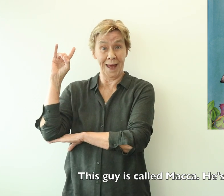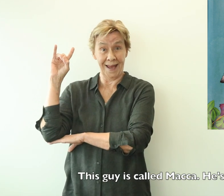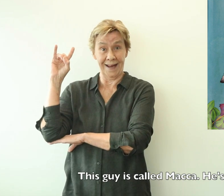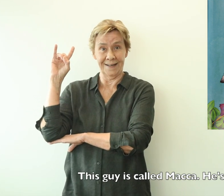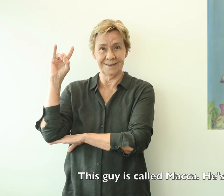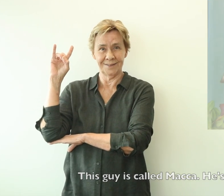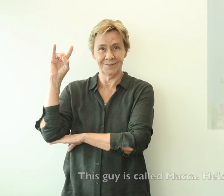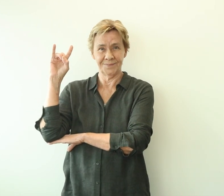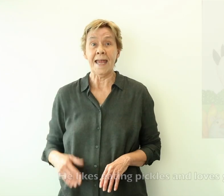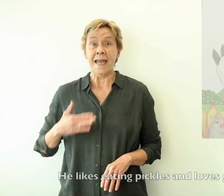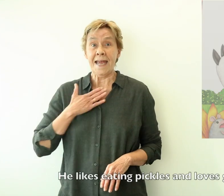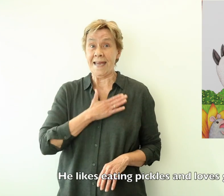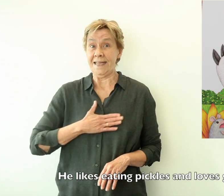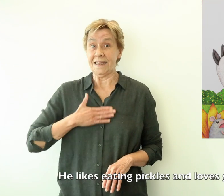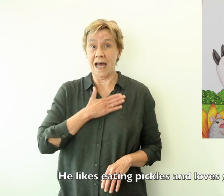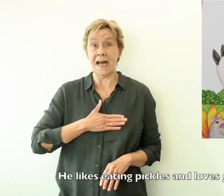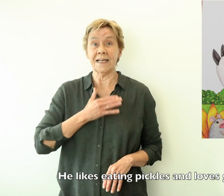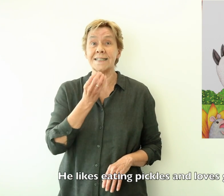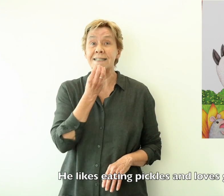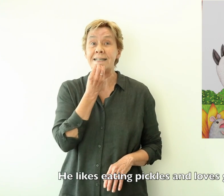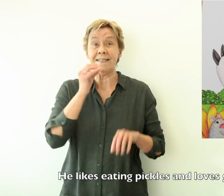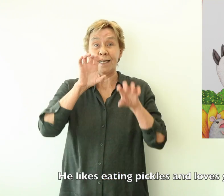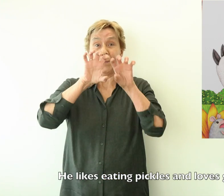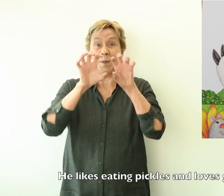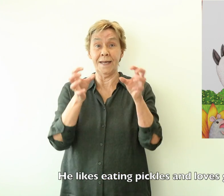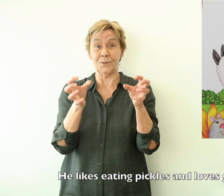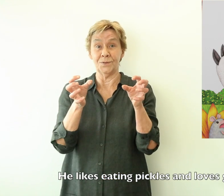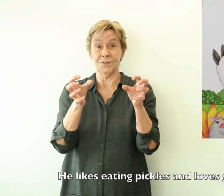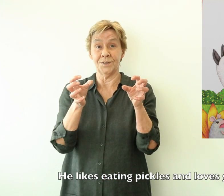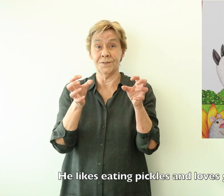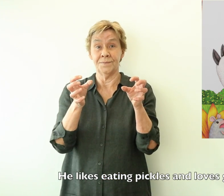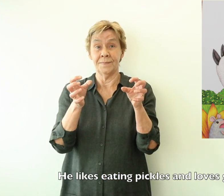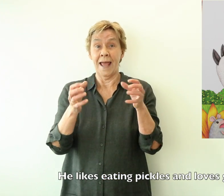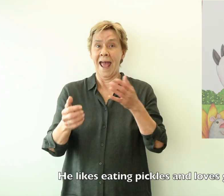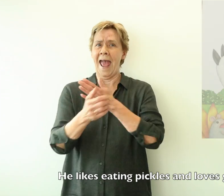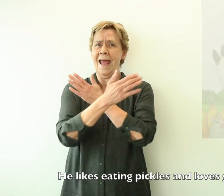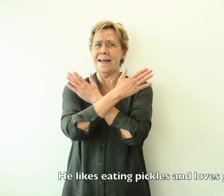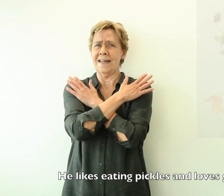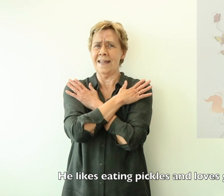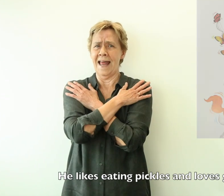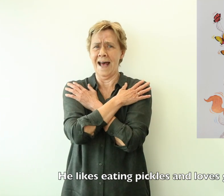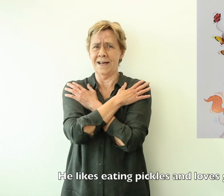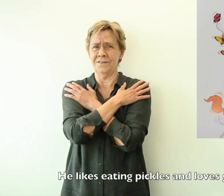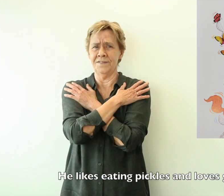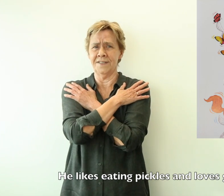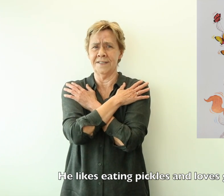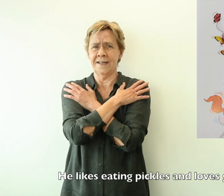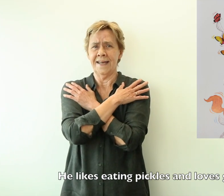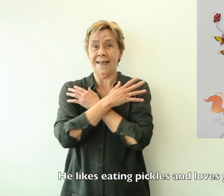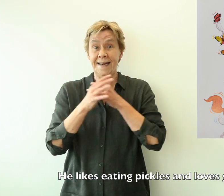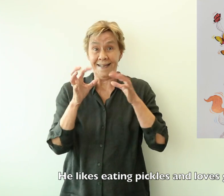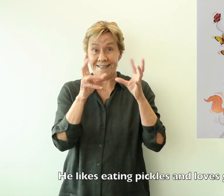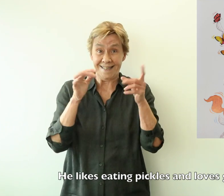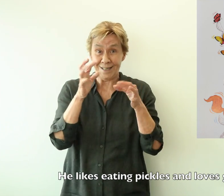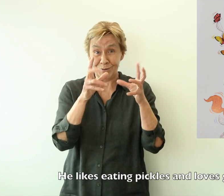alpaca. He likes eating pickles and loves getting